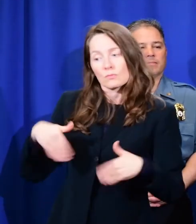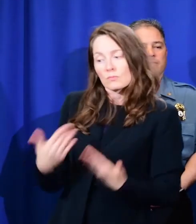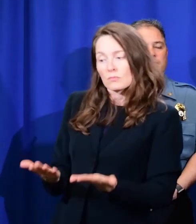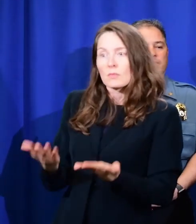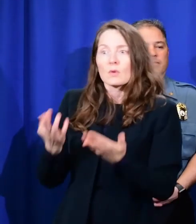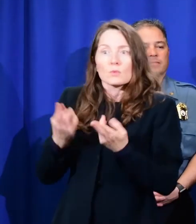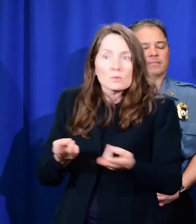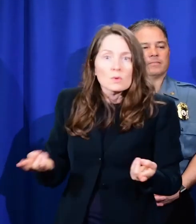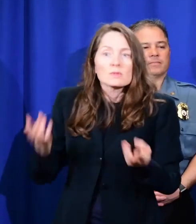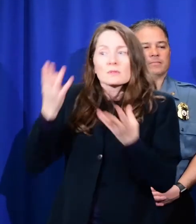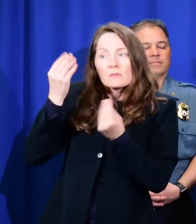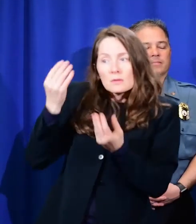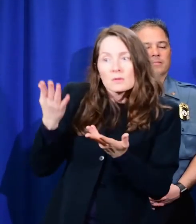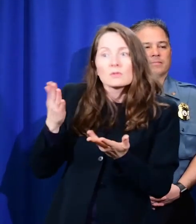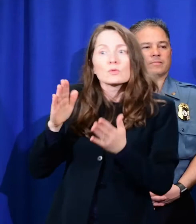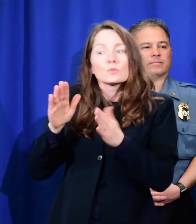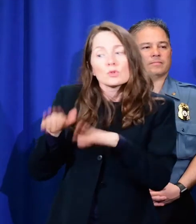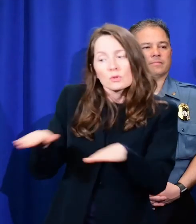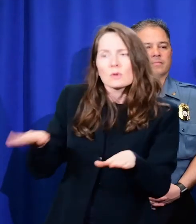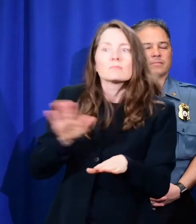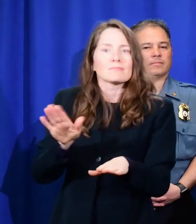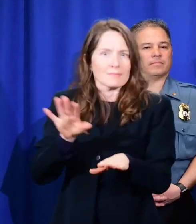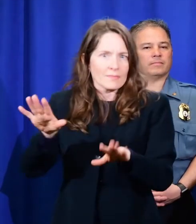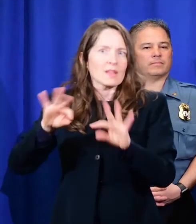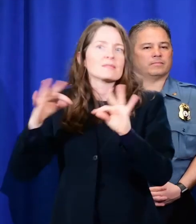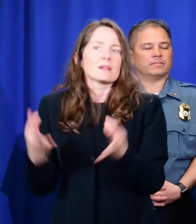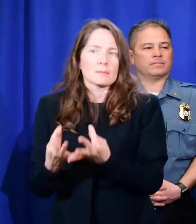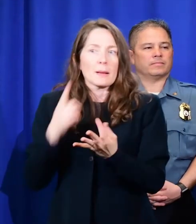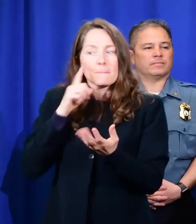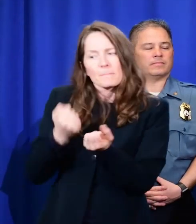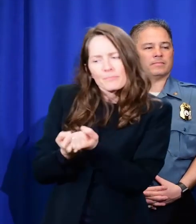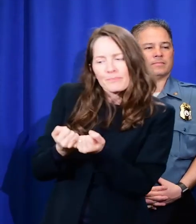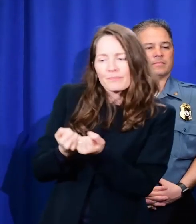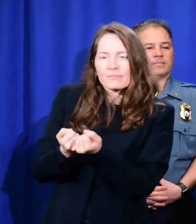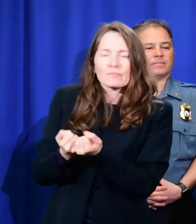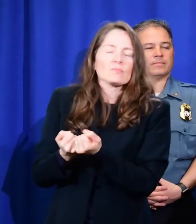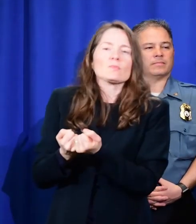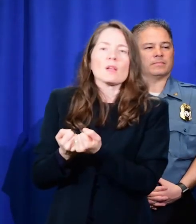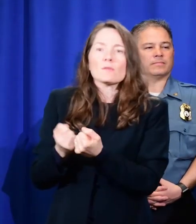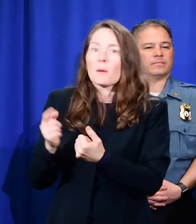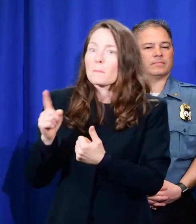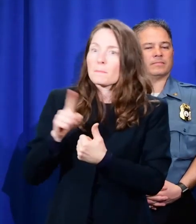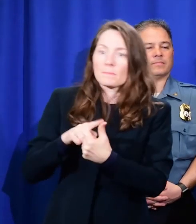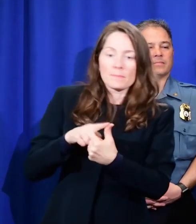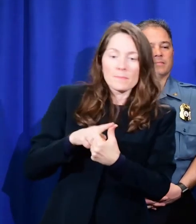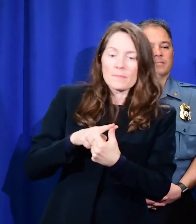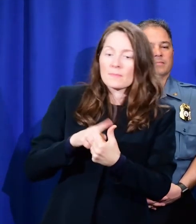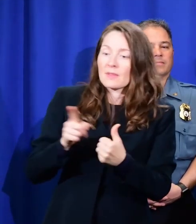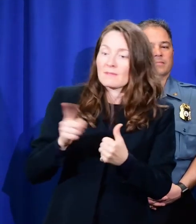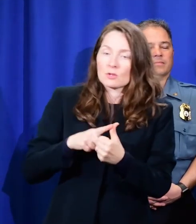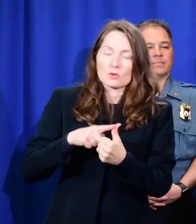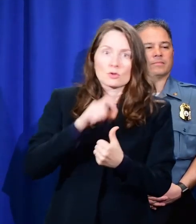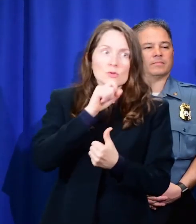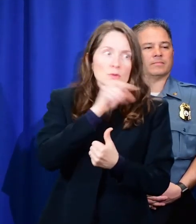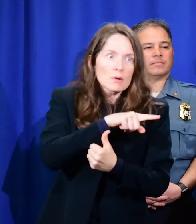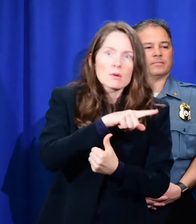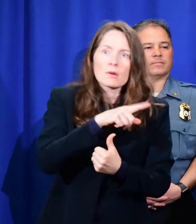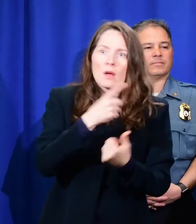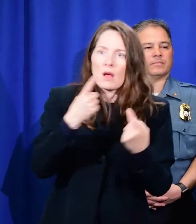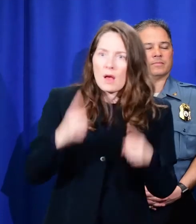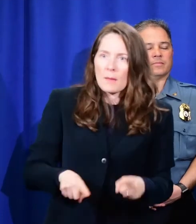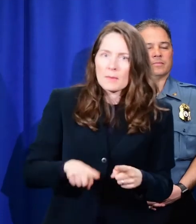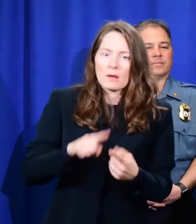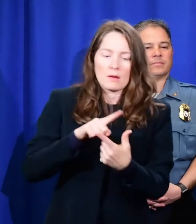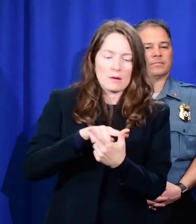children and their families to support them through not only the initial disclosure and crisis that occurs when someone comes forth